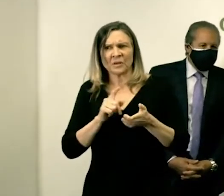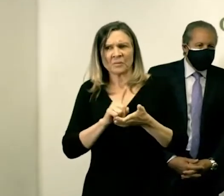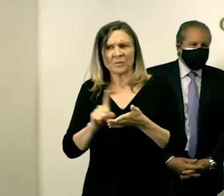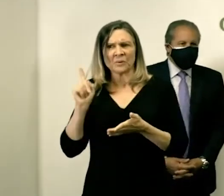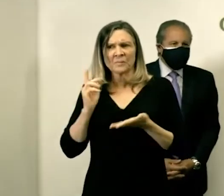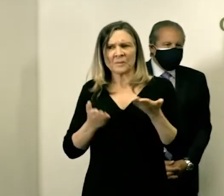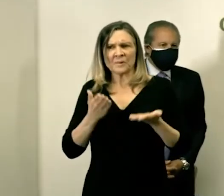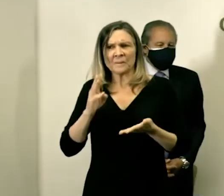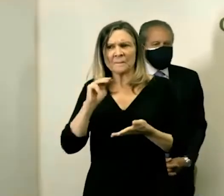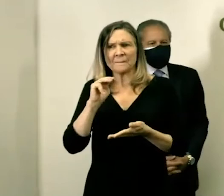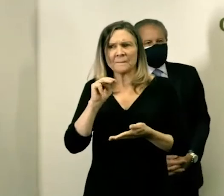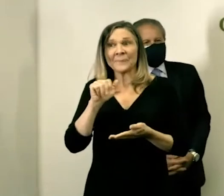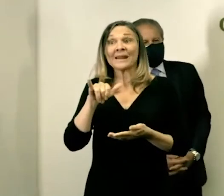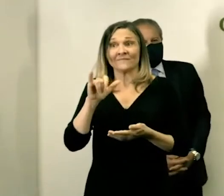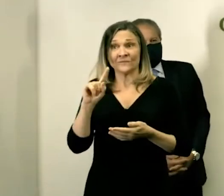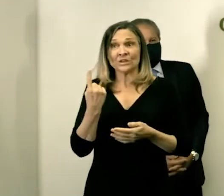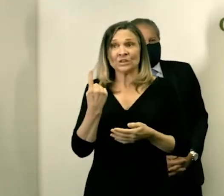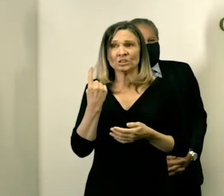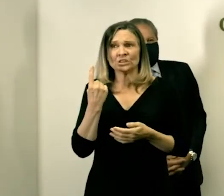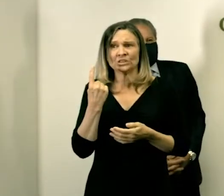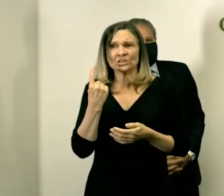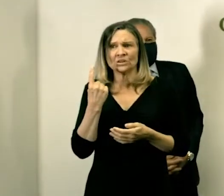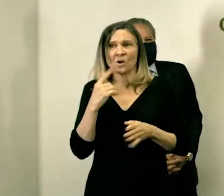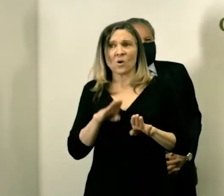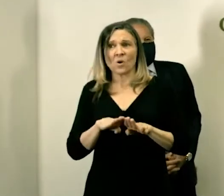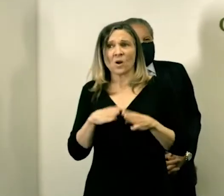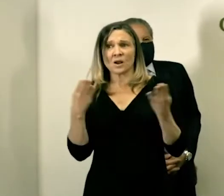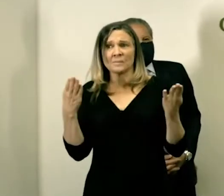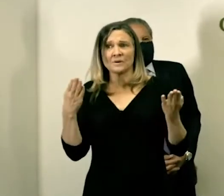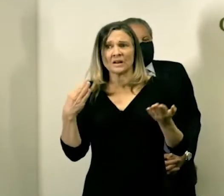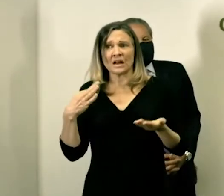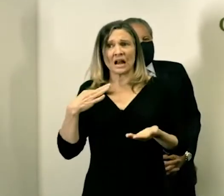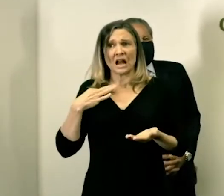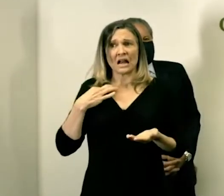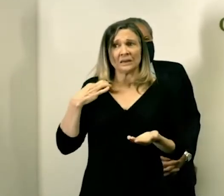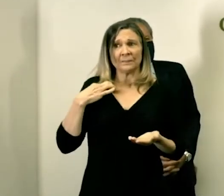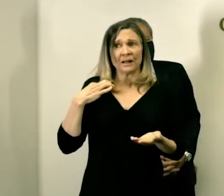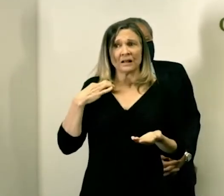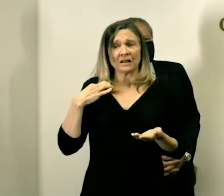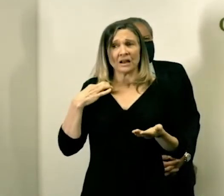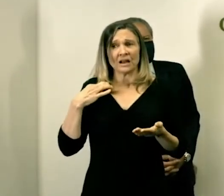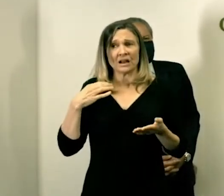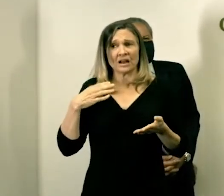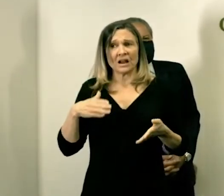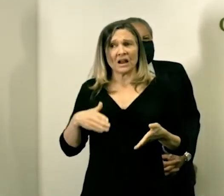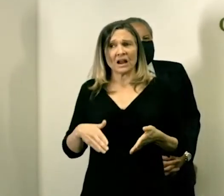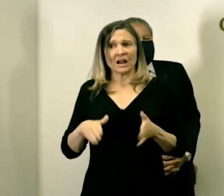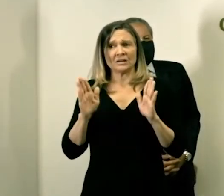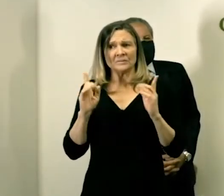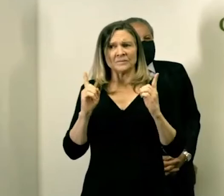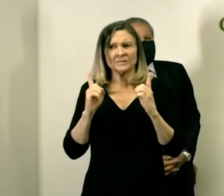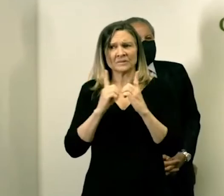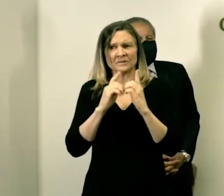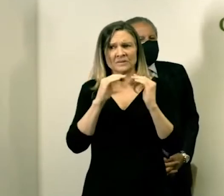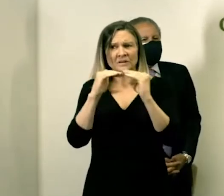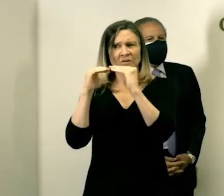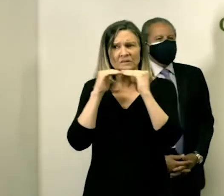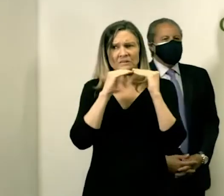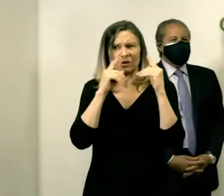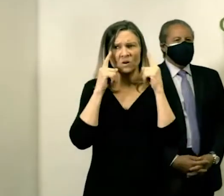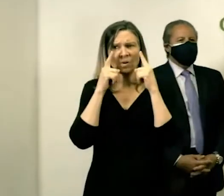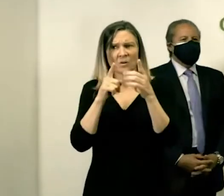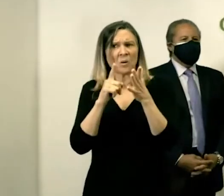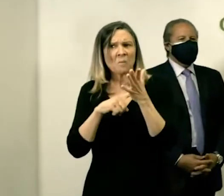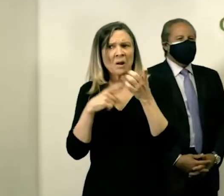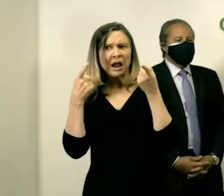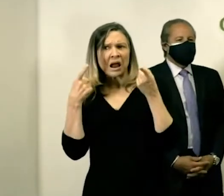1st before you opened up eligibility to allow you to meet your equity goals. I'm wondering what happened during